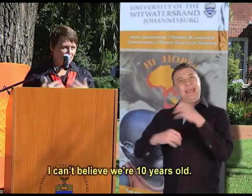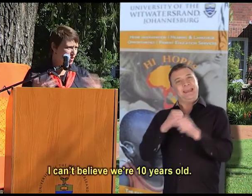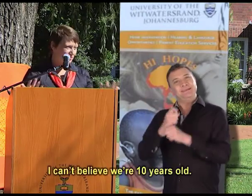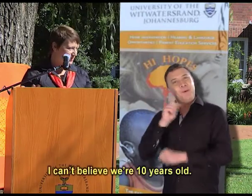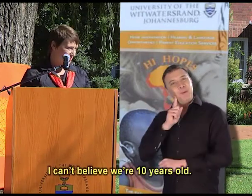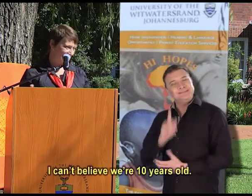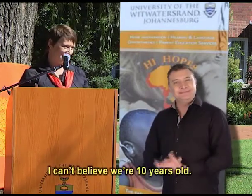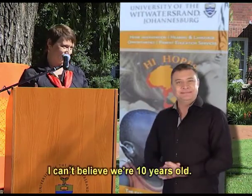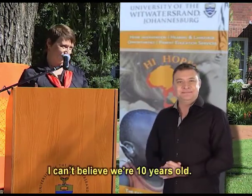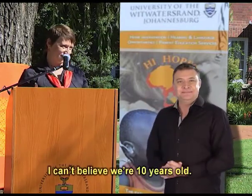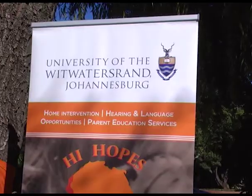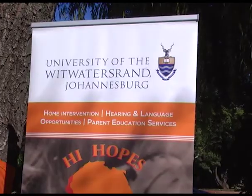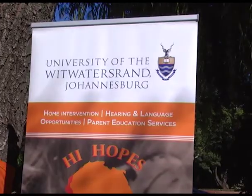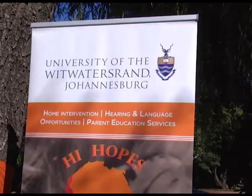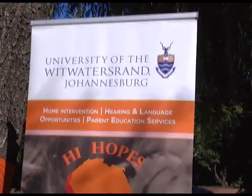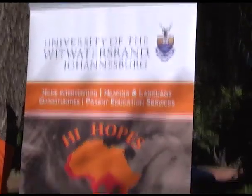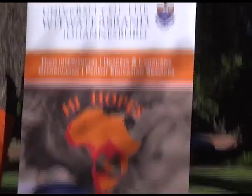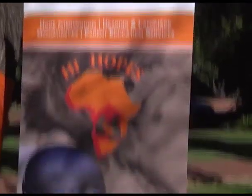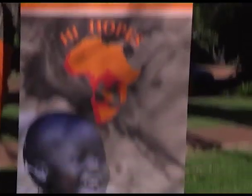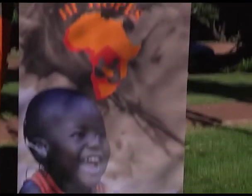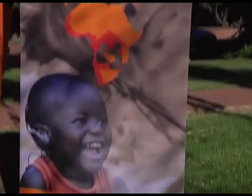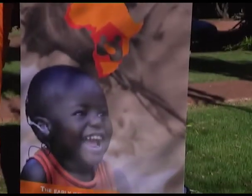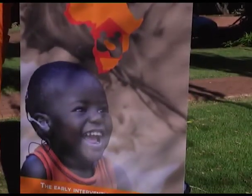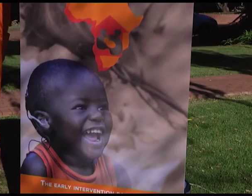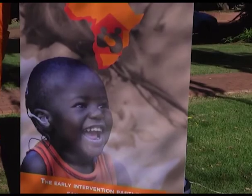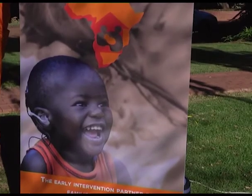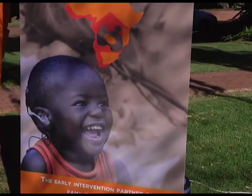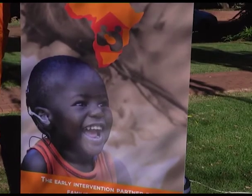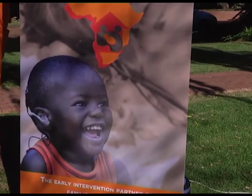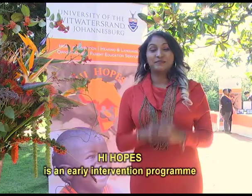back. I can't believe we're 10 years old.